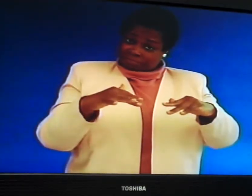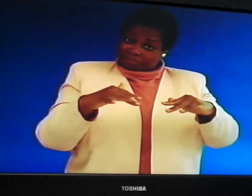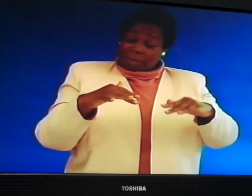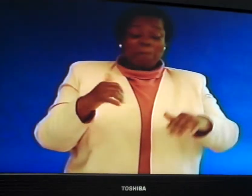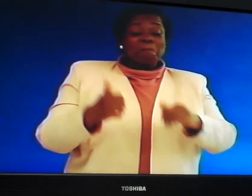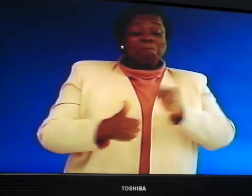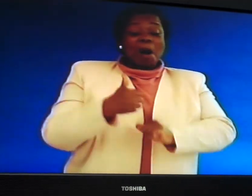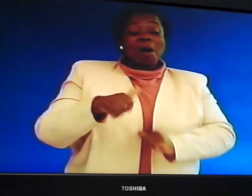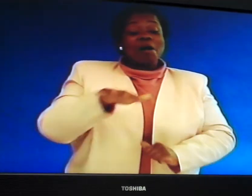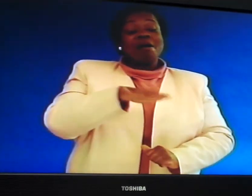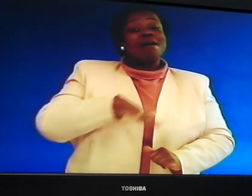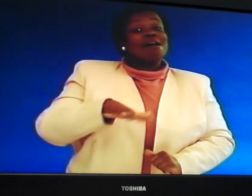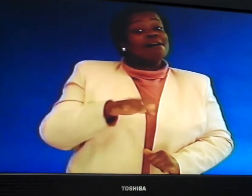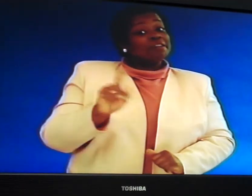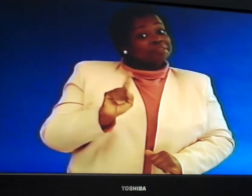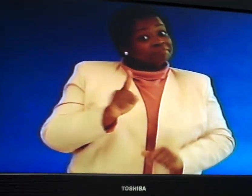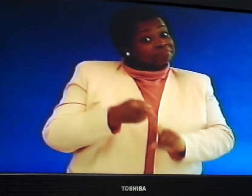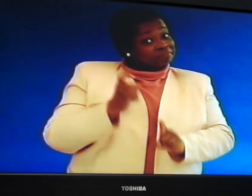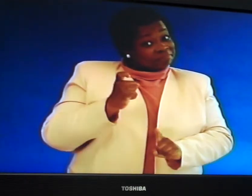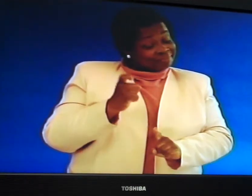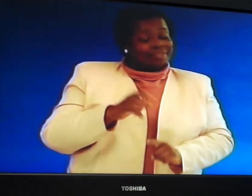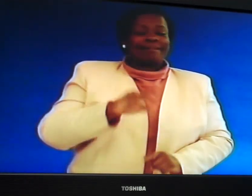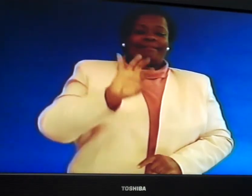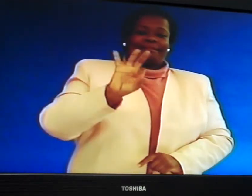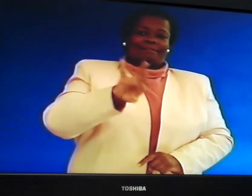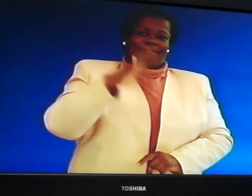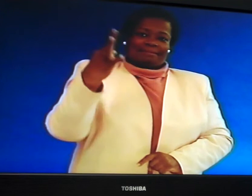the Conference of Milan in 1880.